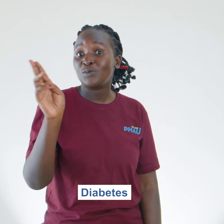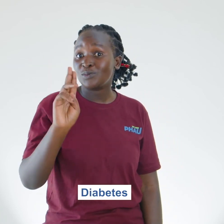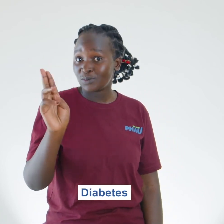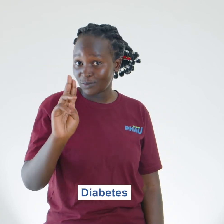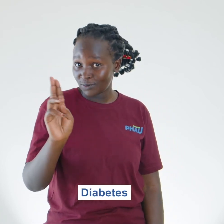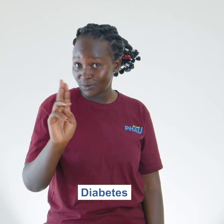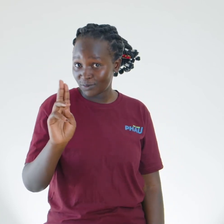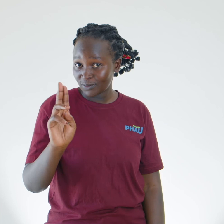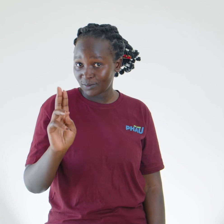Diabetes.